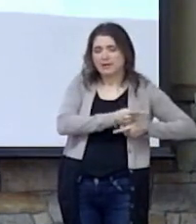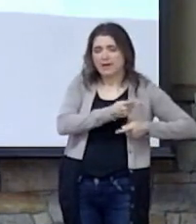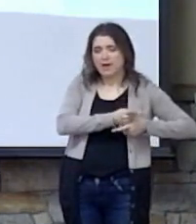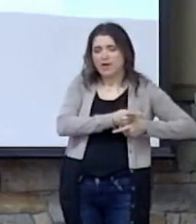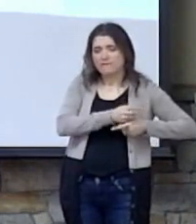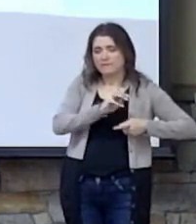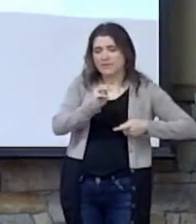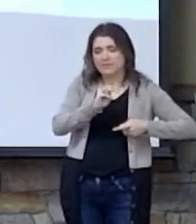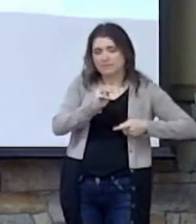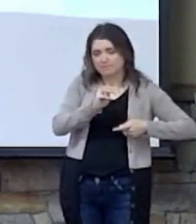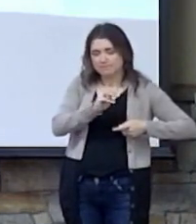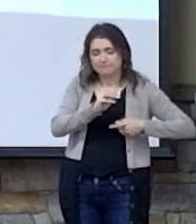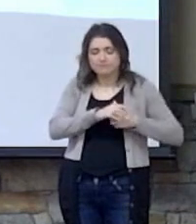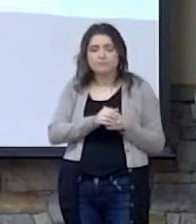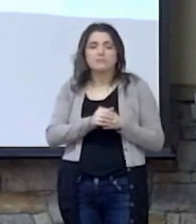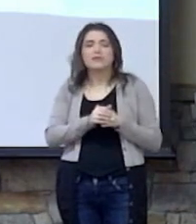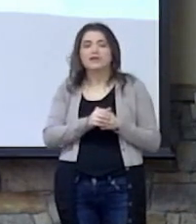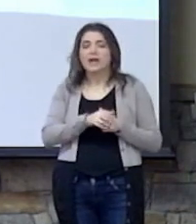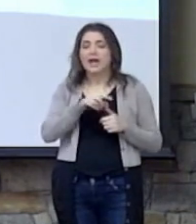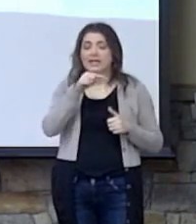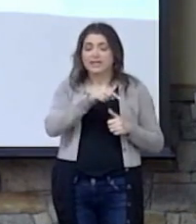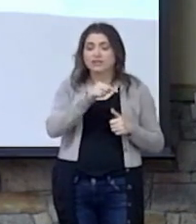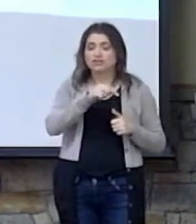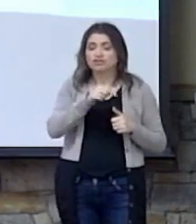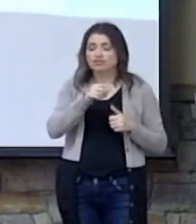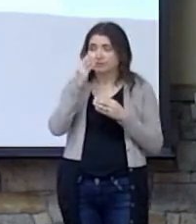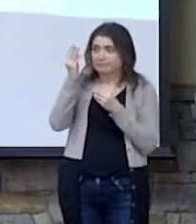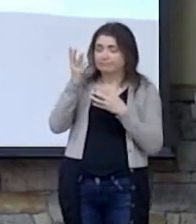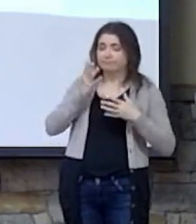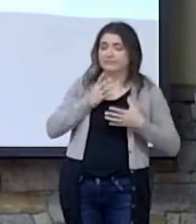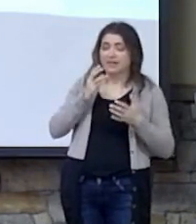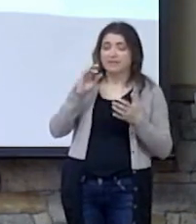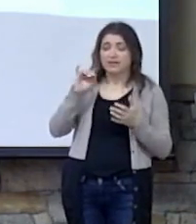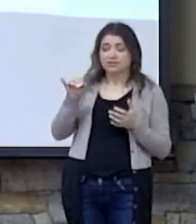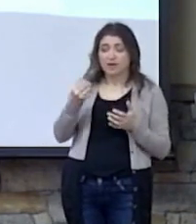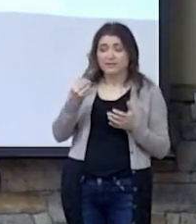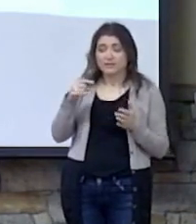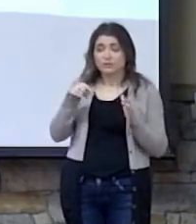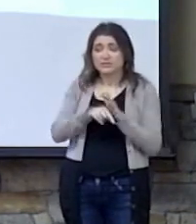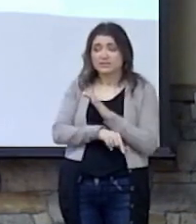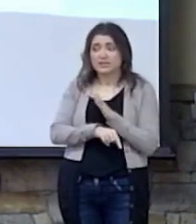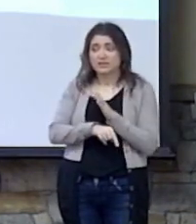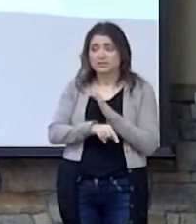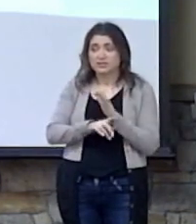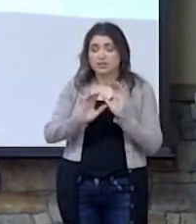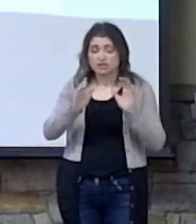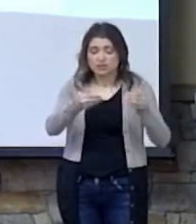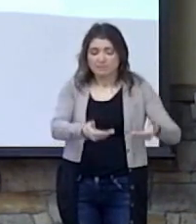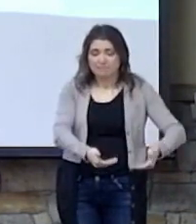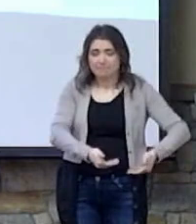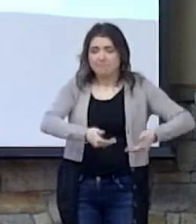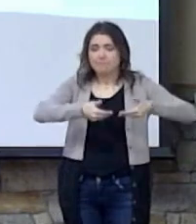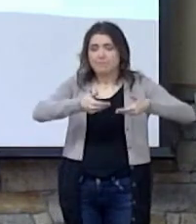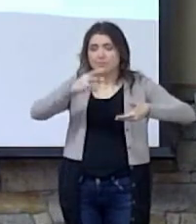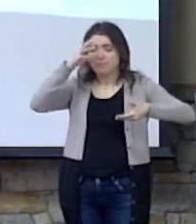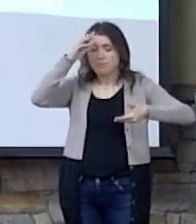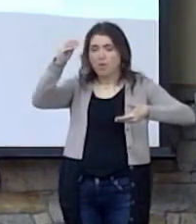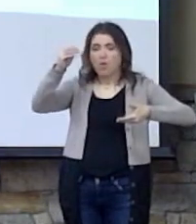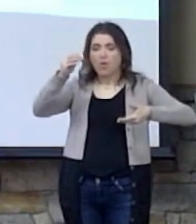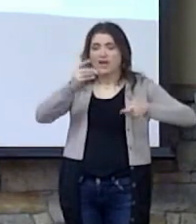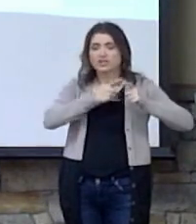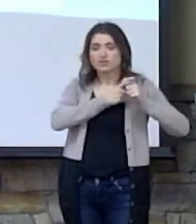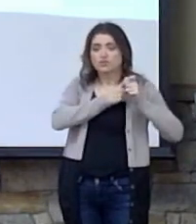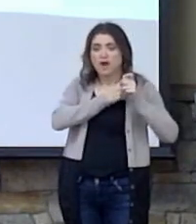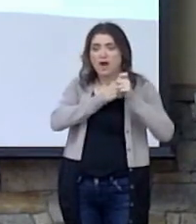of Mephibosheth. And as she received word that Jonathan had been killed, she scoops up the young boy and she begins to